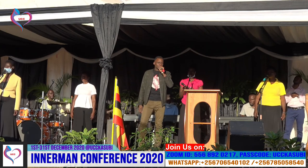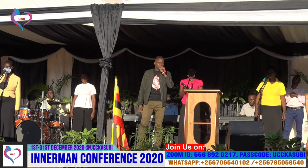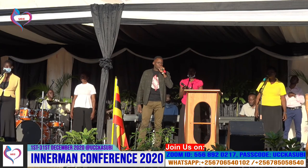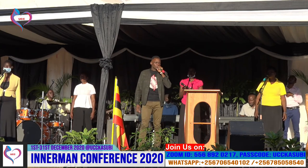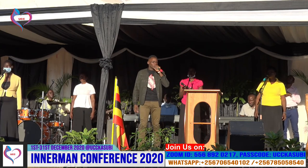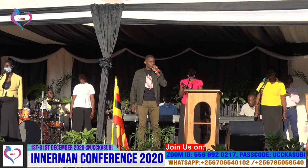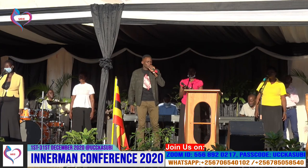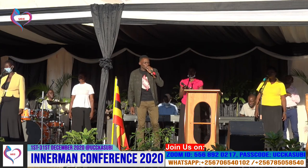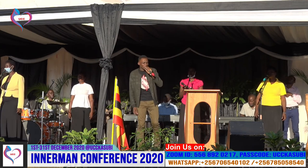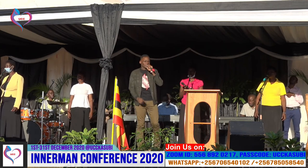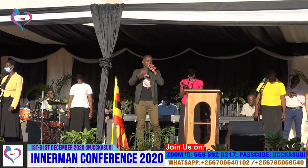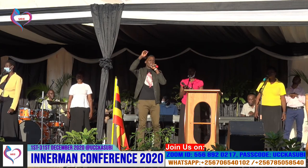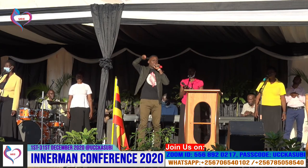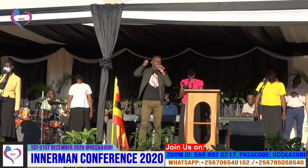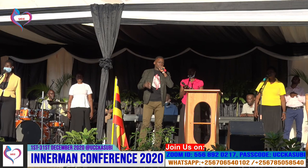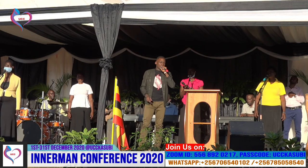Yesu,